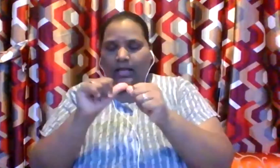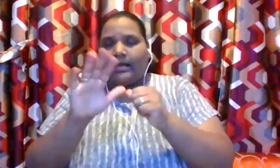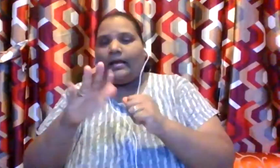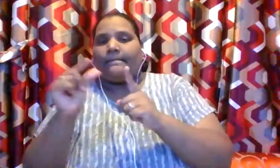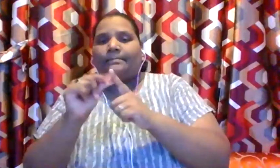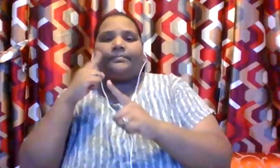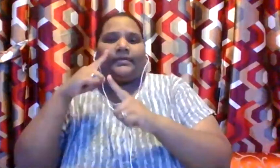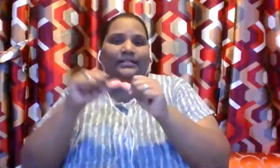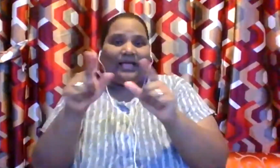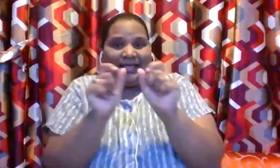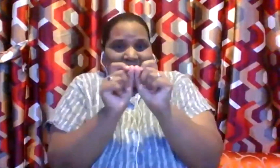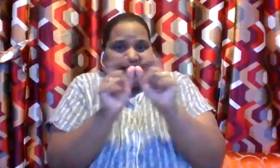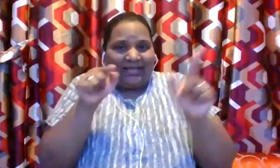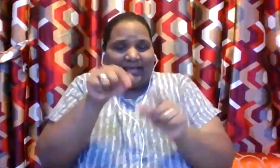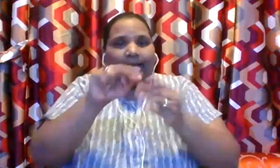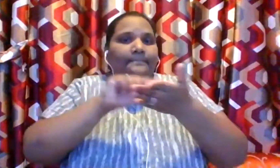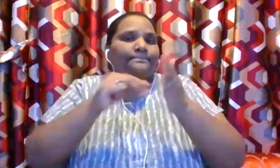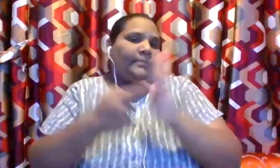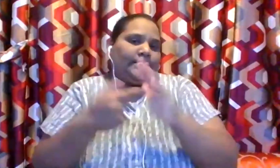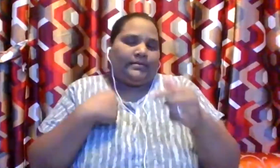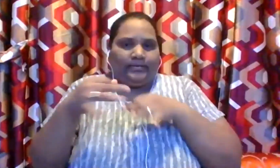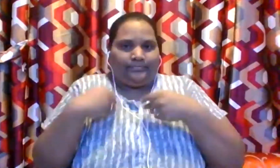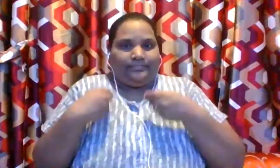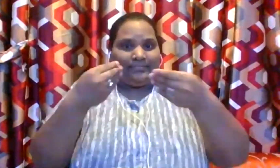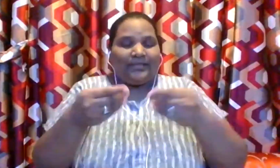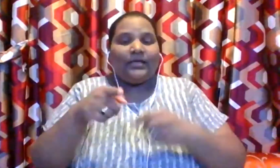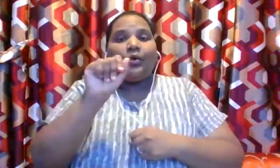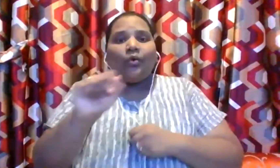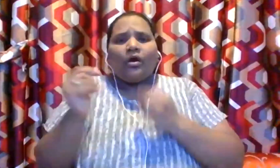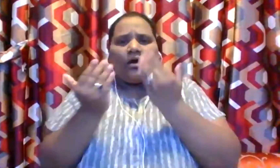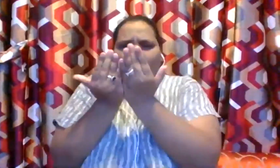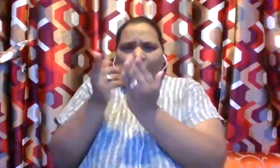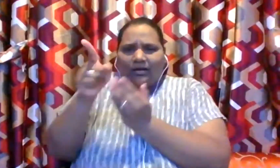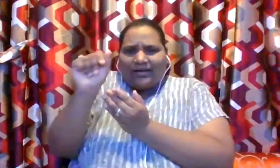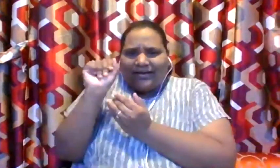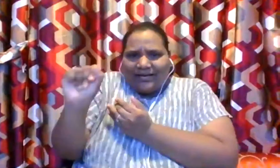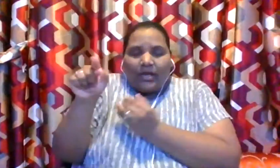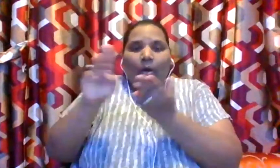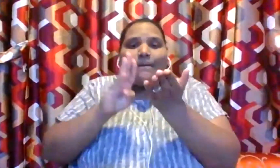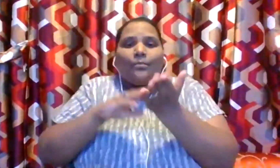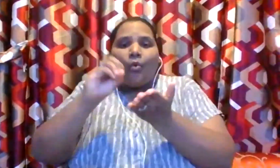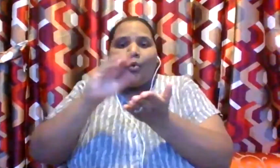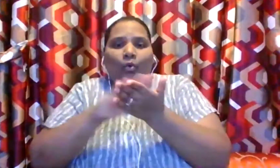Okay. So now in Islam, when Muhammad came, he said he is messenger of